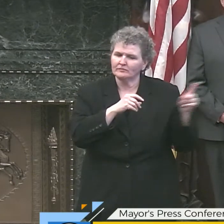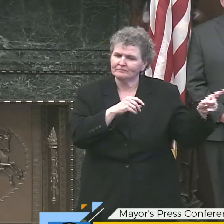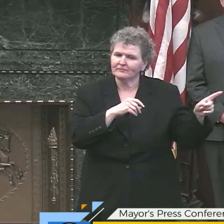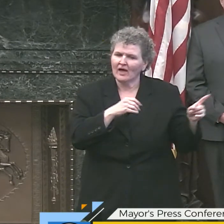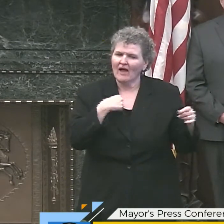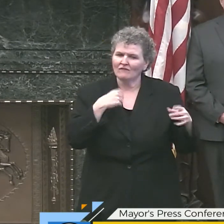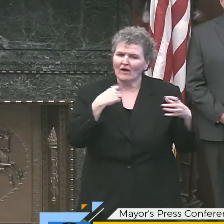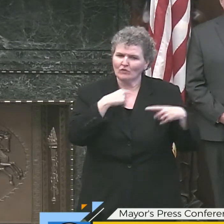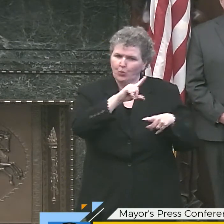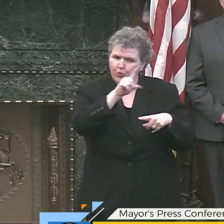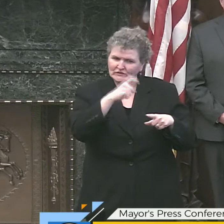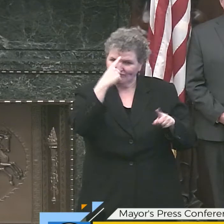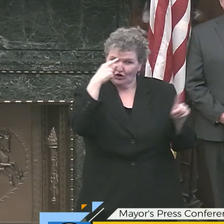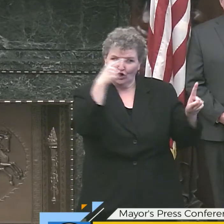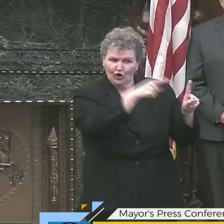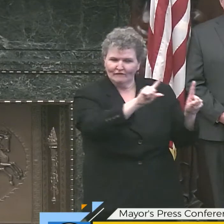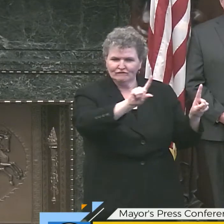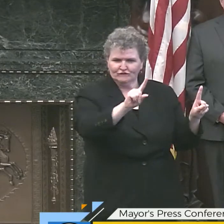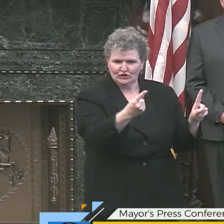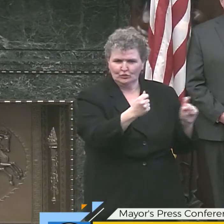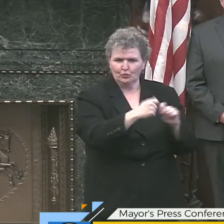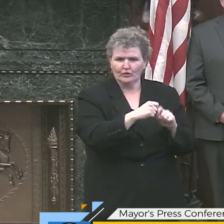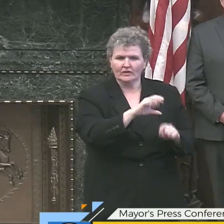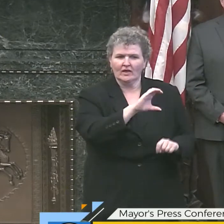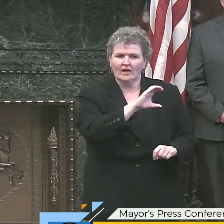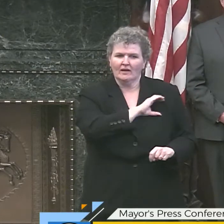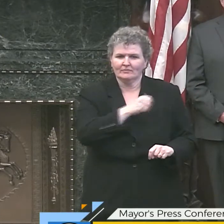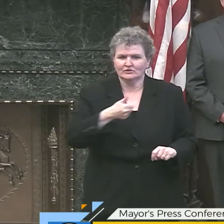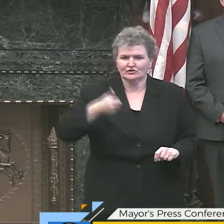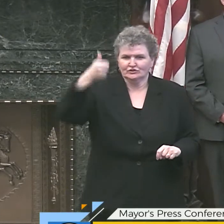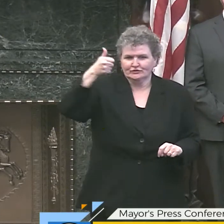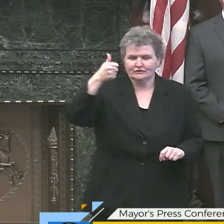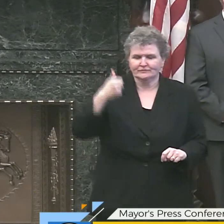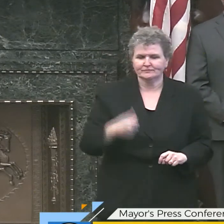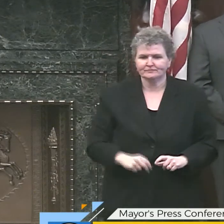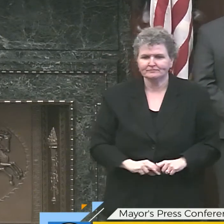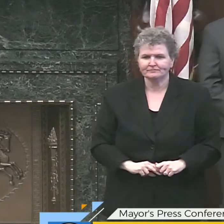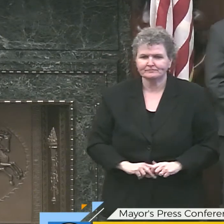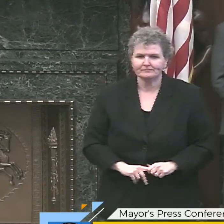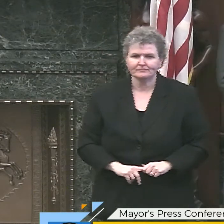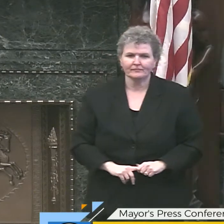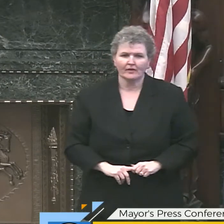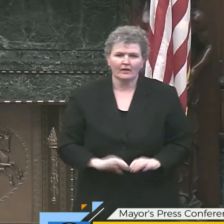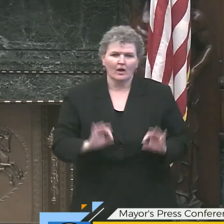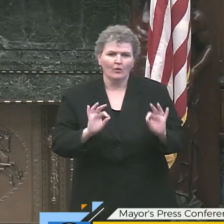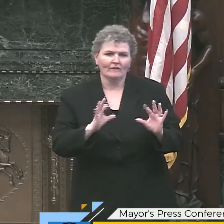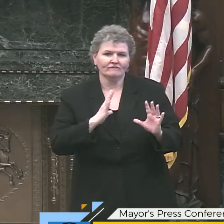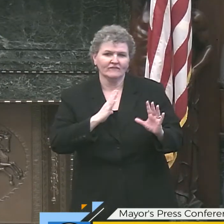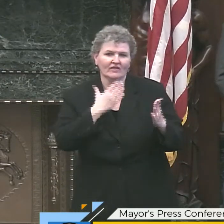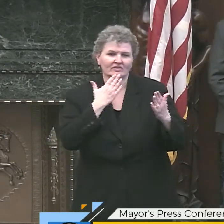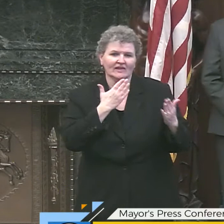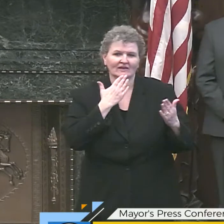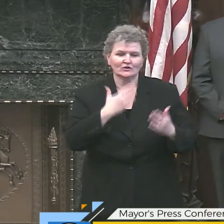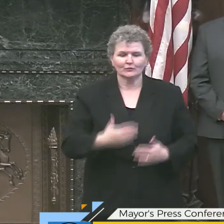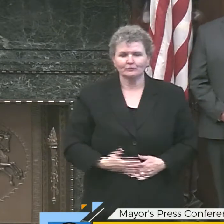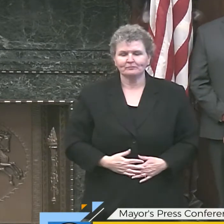could focus on the questions for police, would be appreciated. Okay, you got Great, it. thank you. Sean,